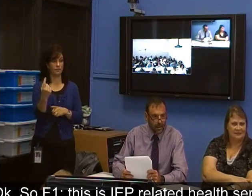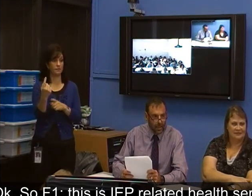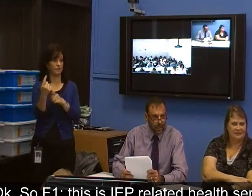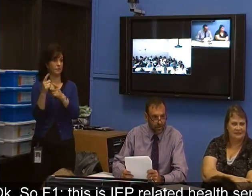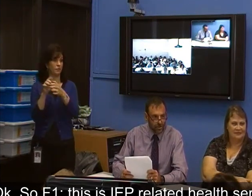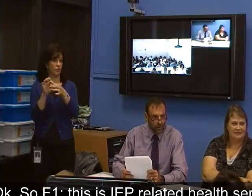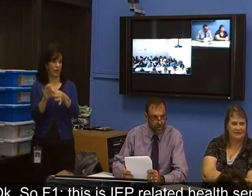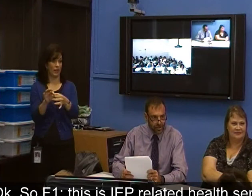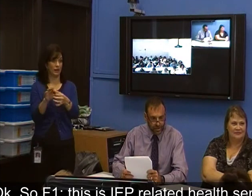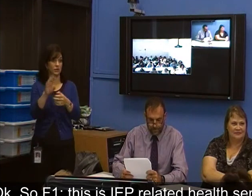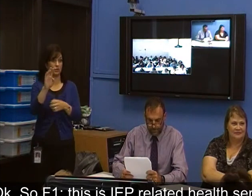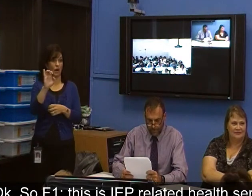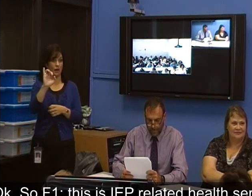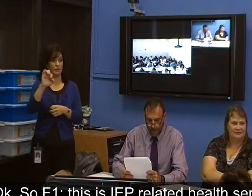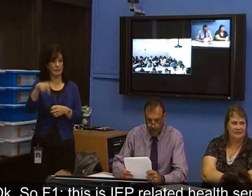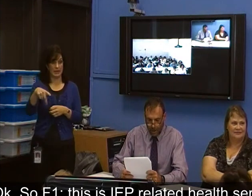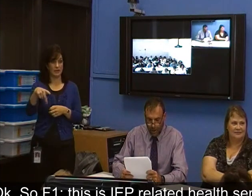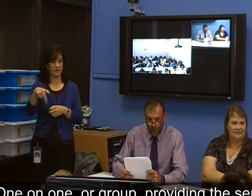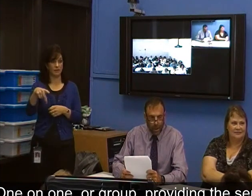related health services.